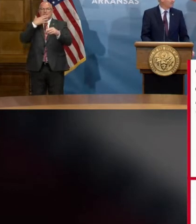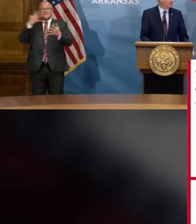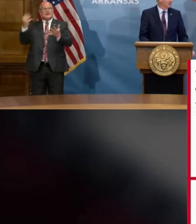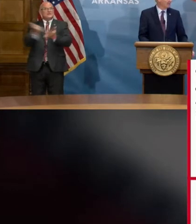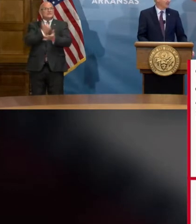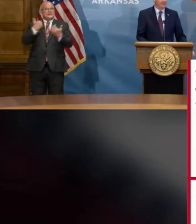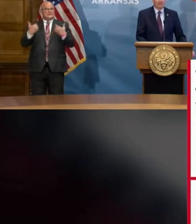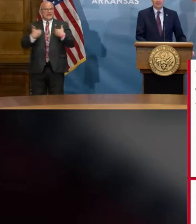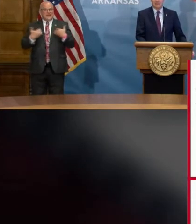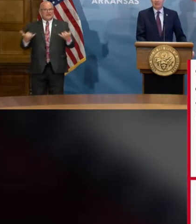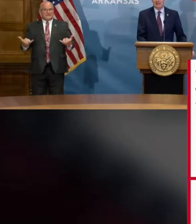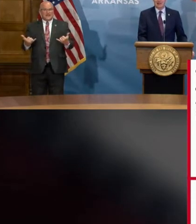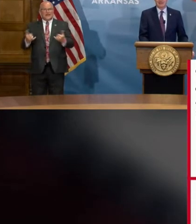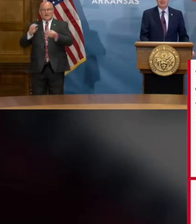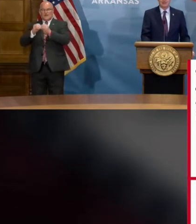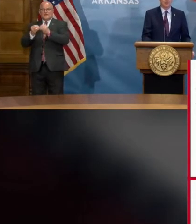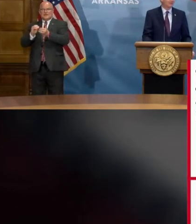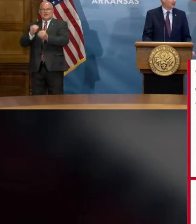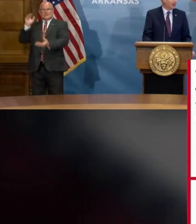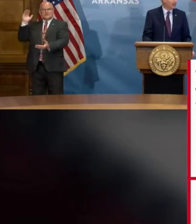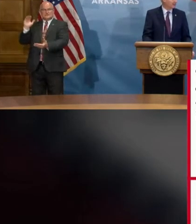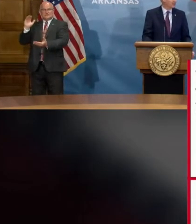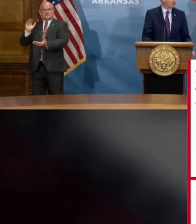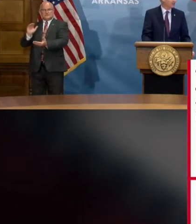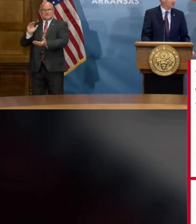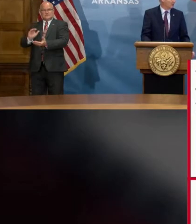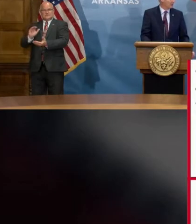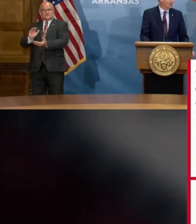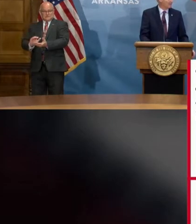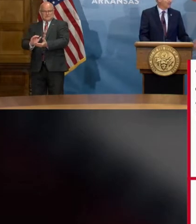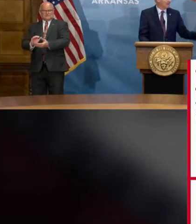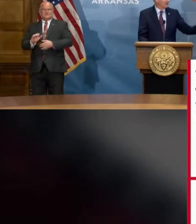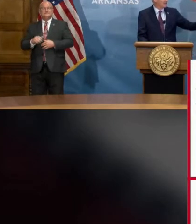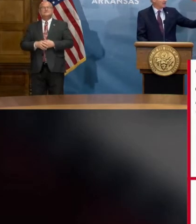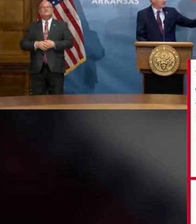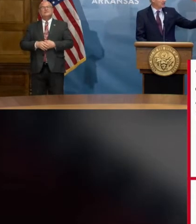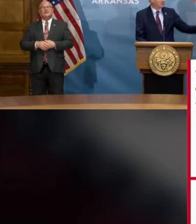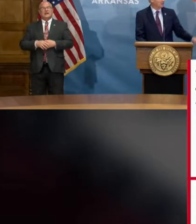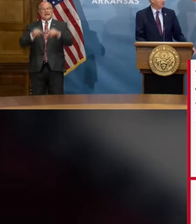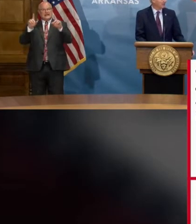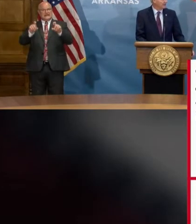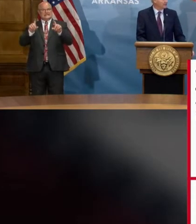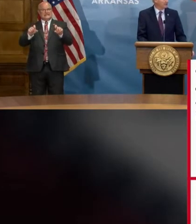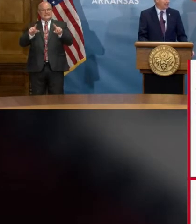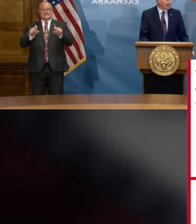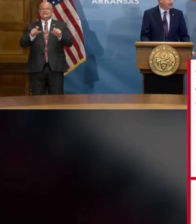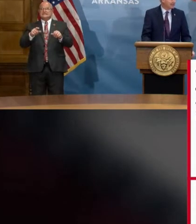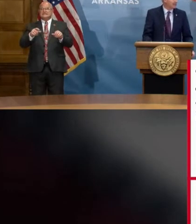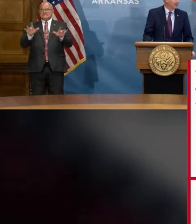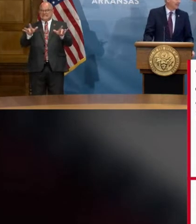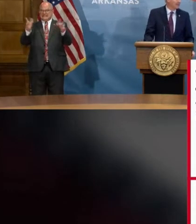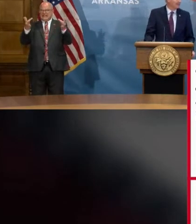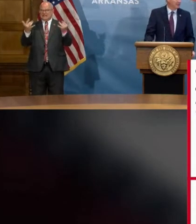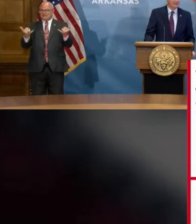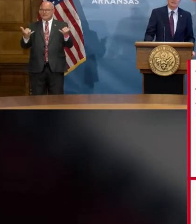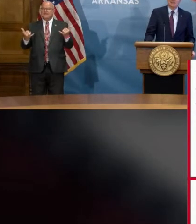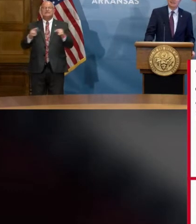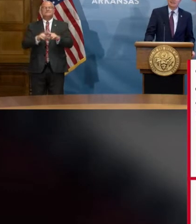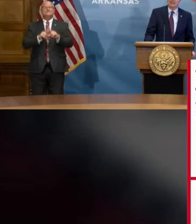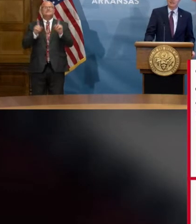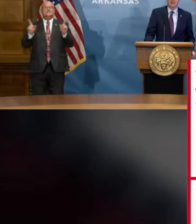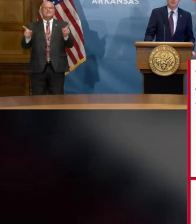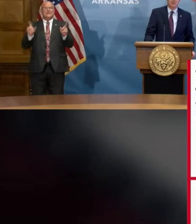of decreasing the likelihood of our cases going up. Our testing remains light,